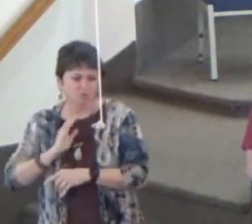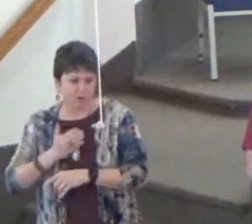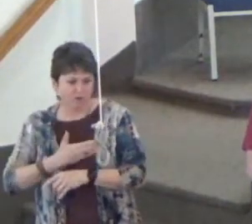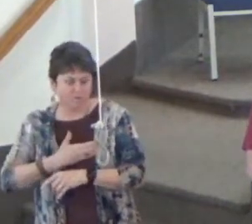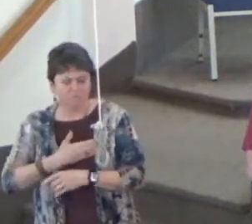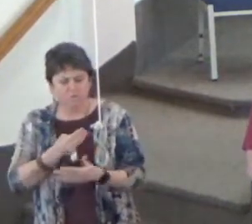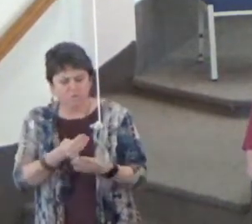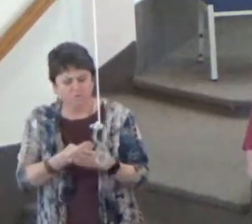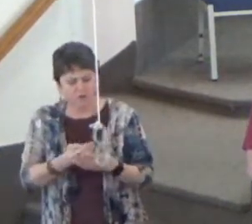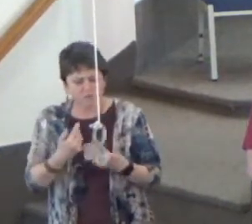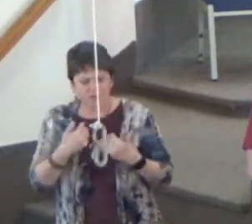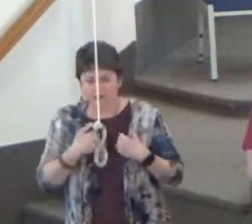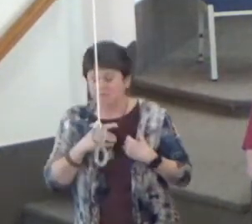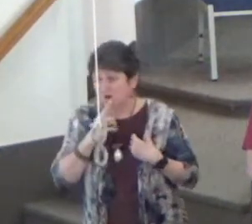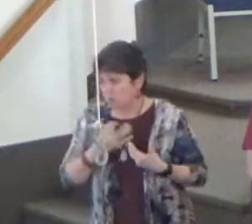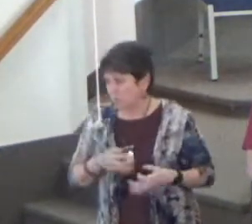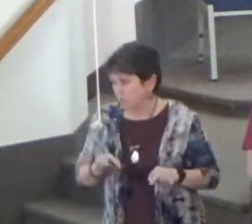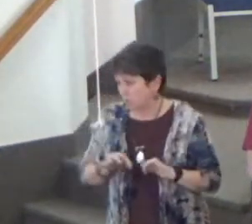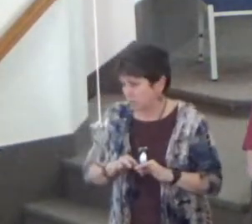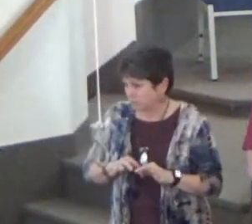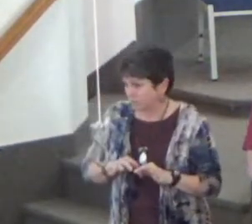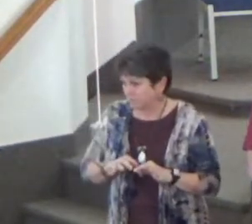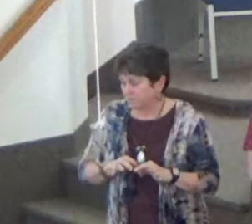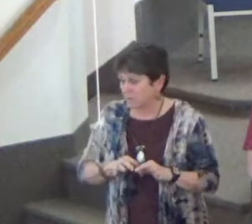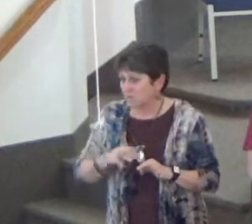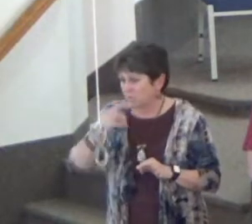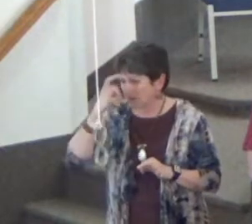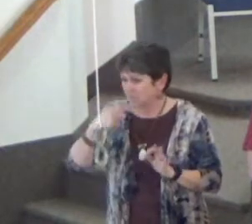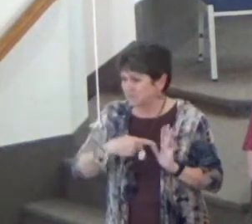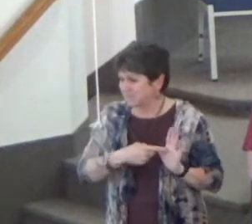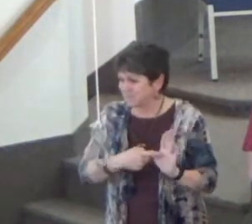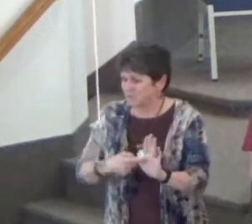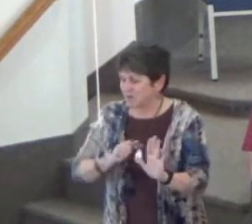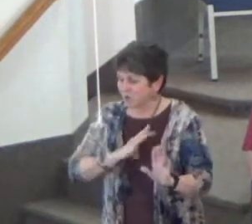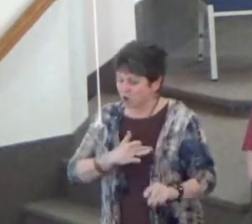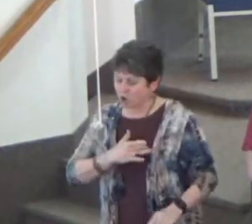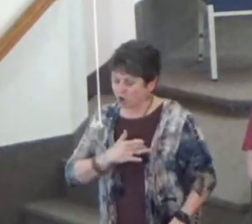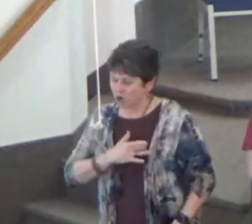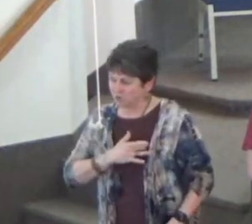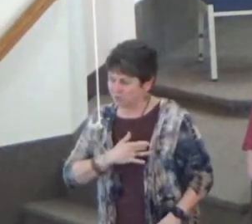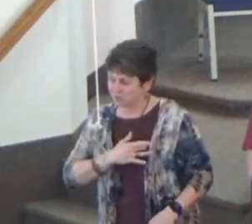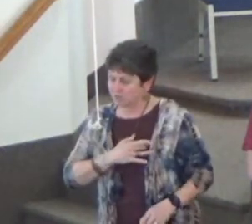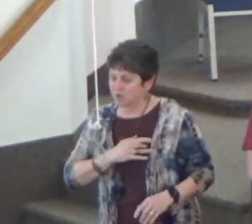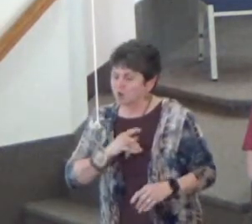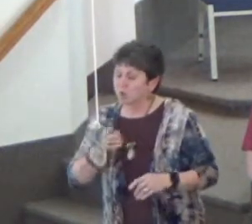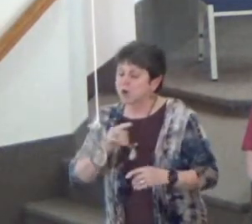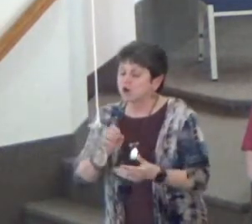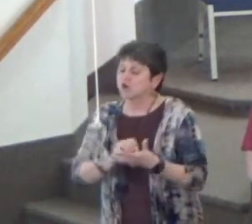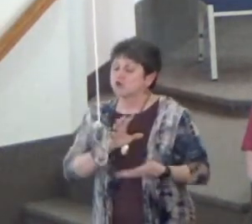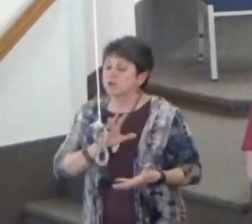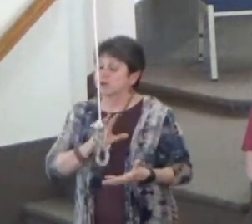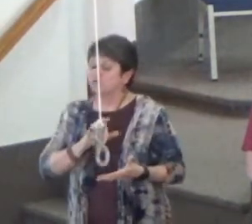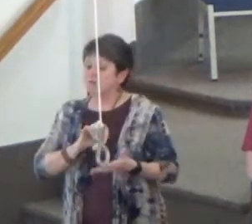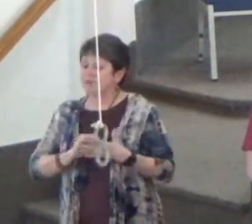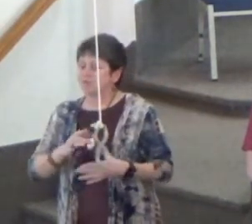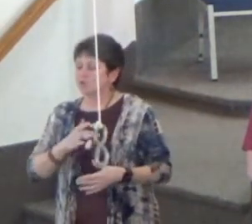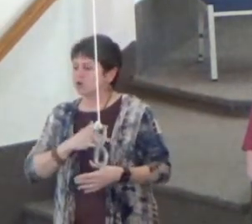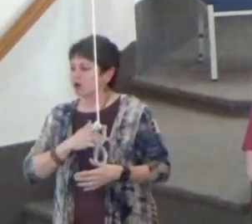the finances we have are really important because it demonstrates our heart. Jesus said, "Where your treasure is, there your heart will be